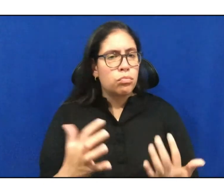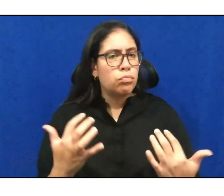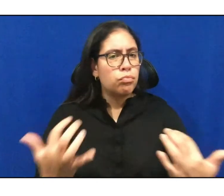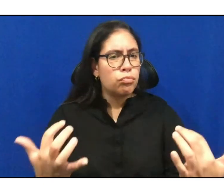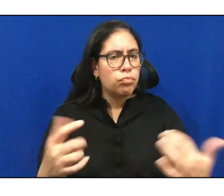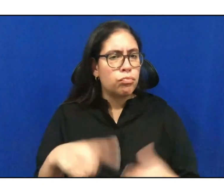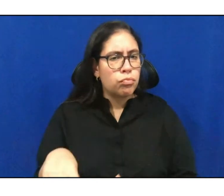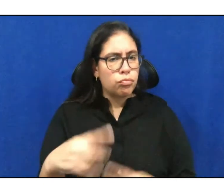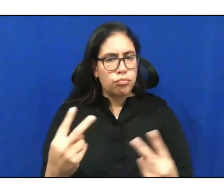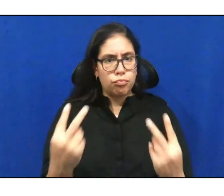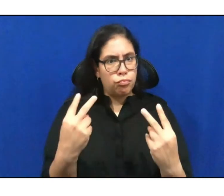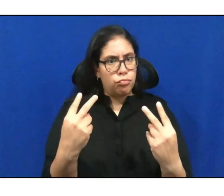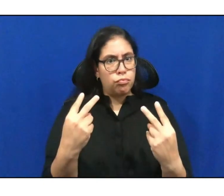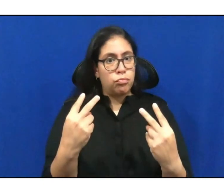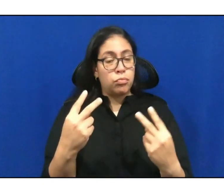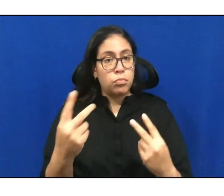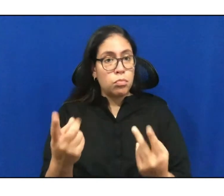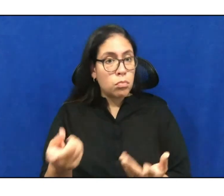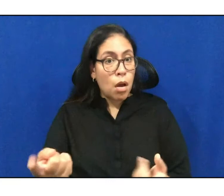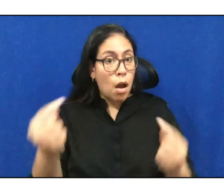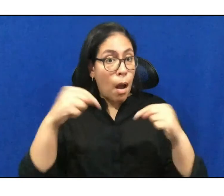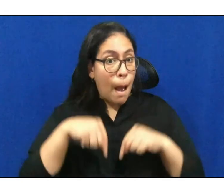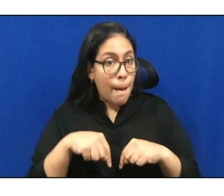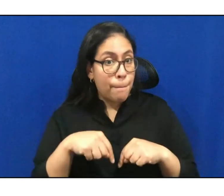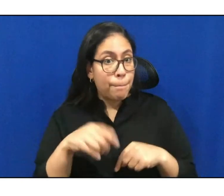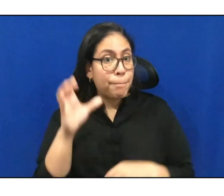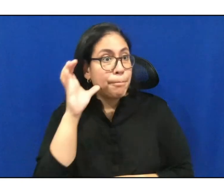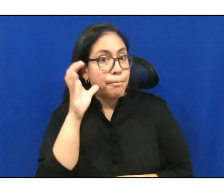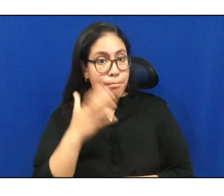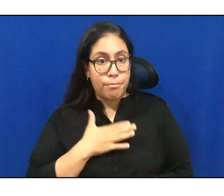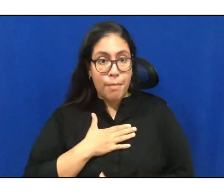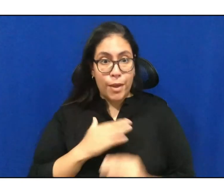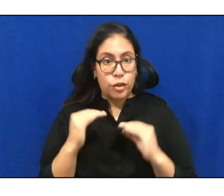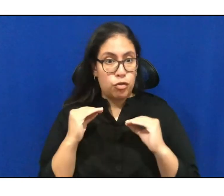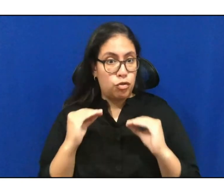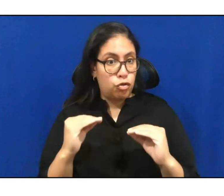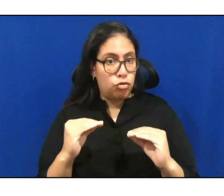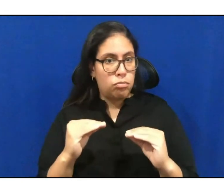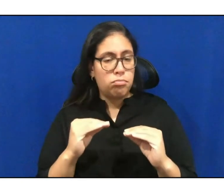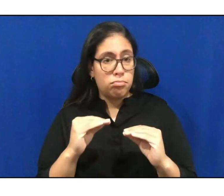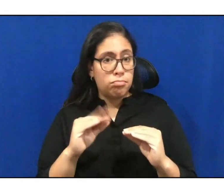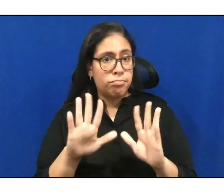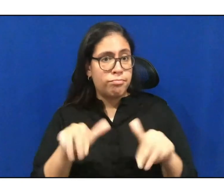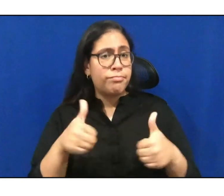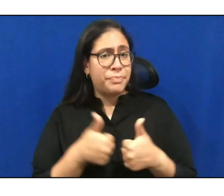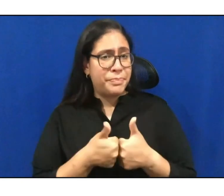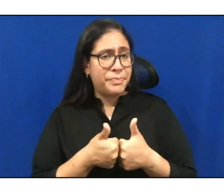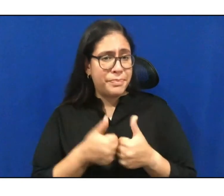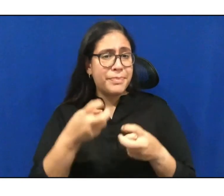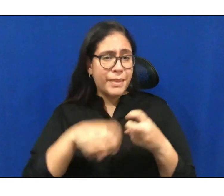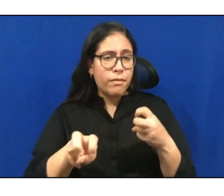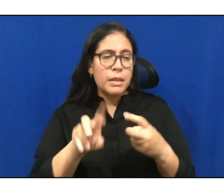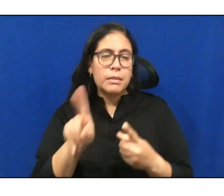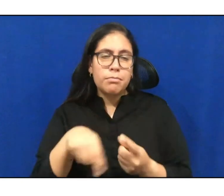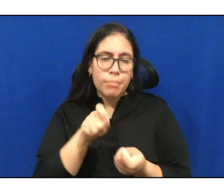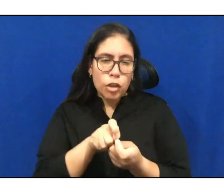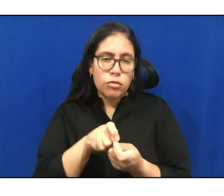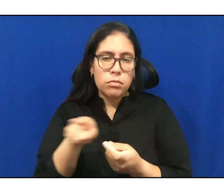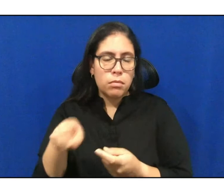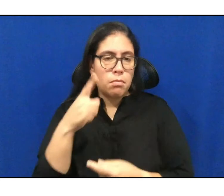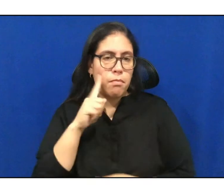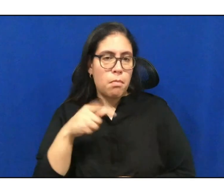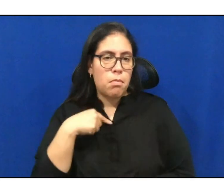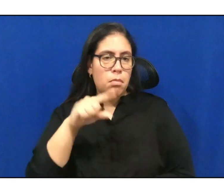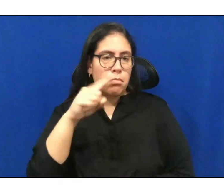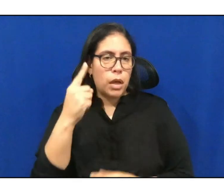right? And how difficult it is for particularly my Black students, to bear witness